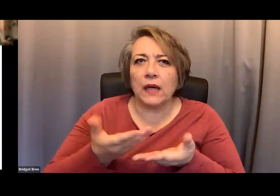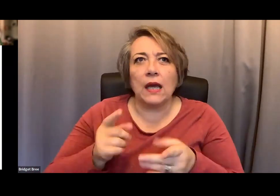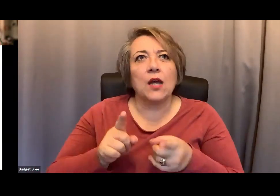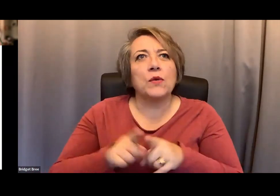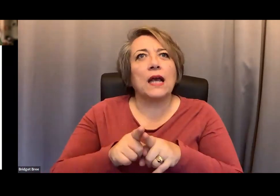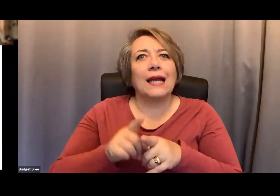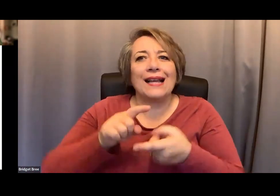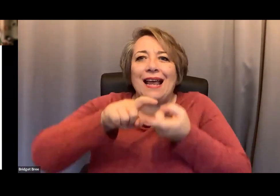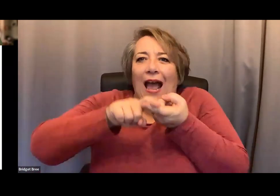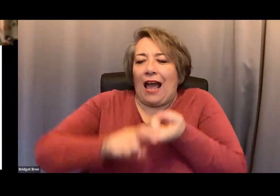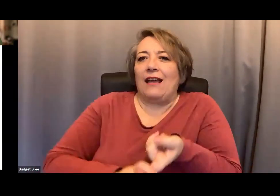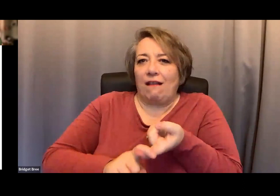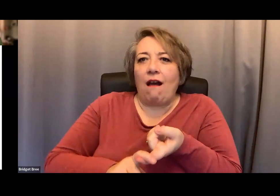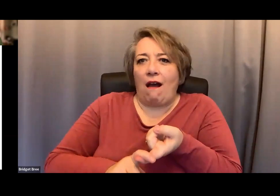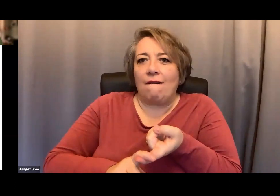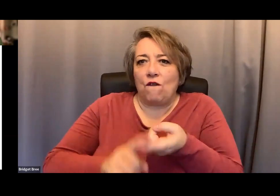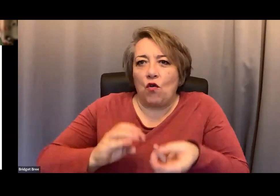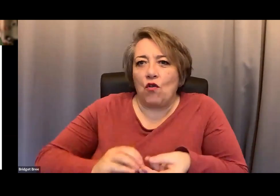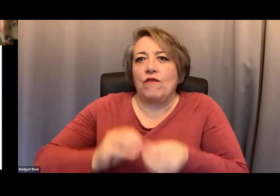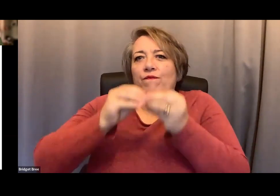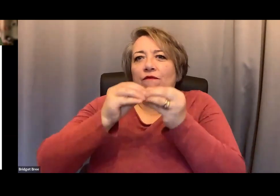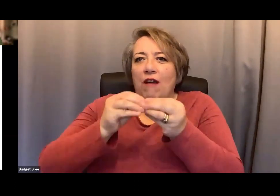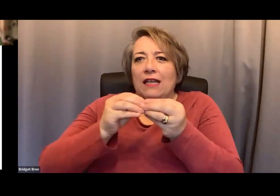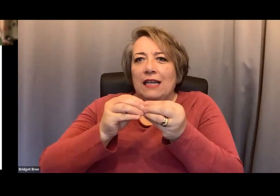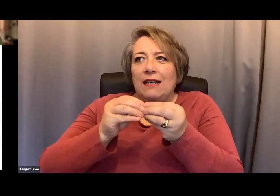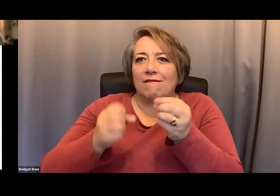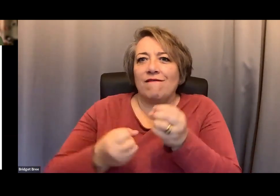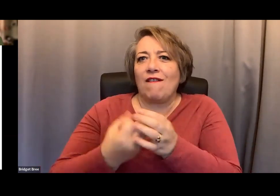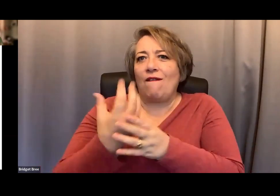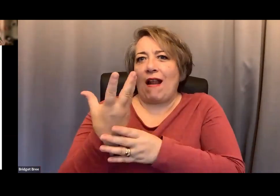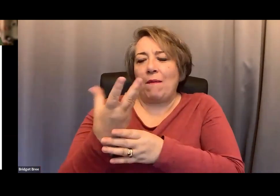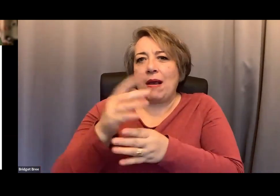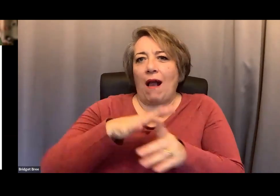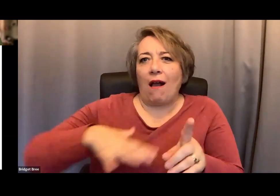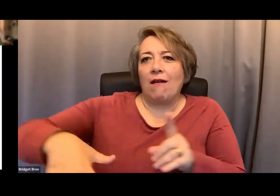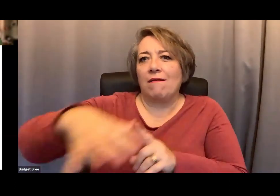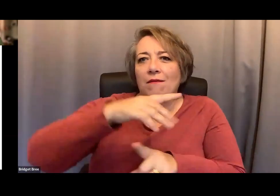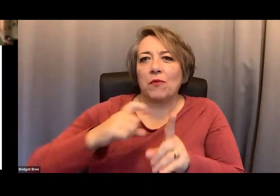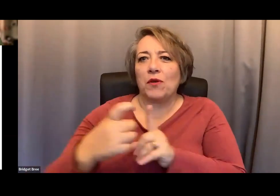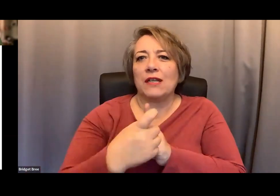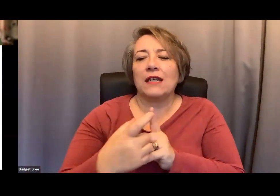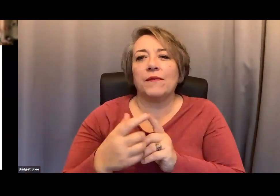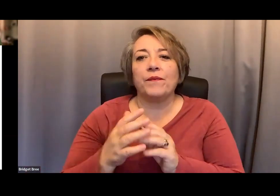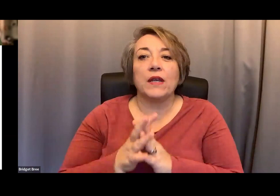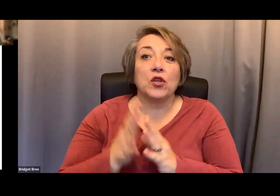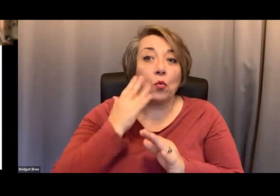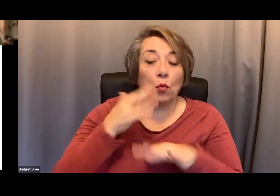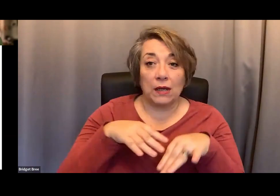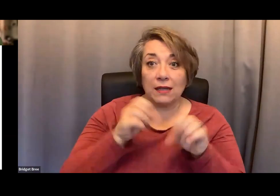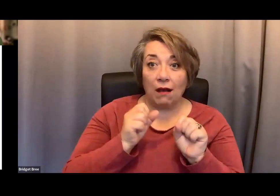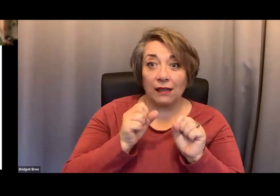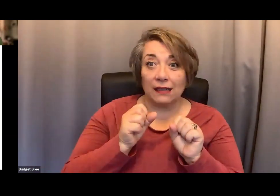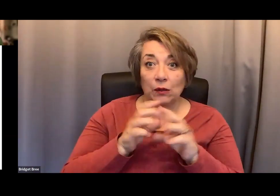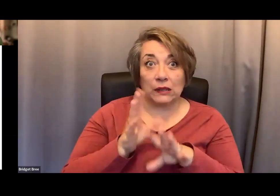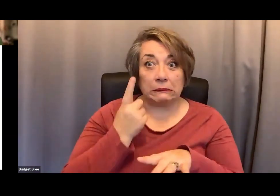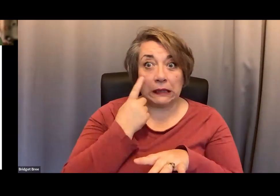place. At this point, the deal methodology for creating a portrait with your community didn't exist. So we were very much experimenting with what